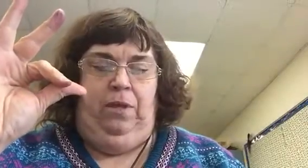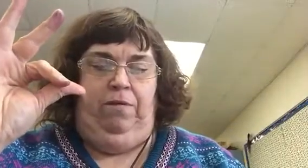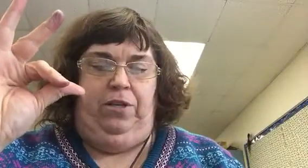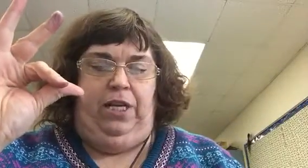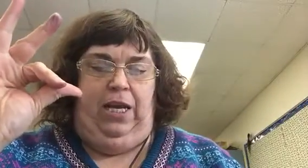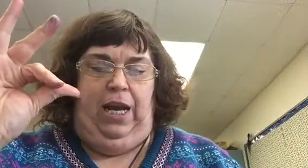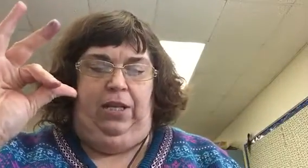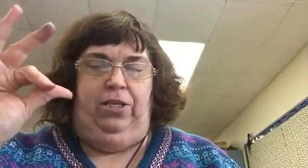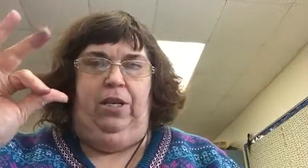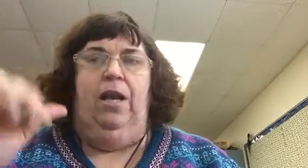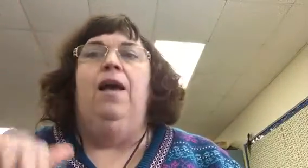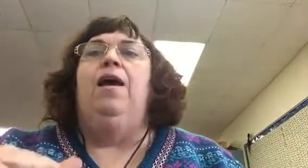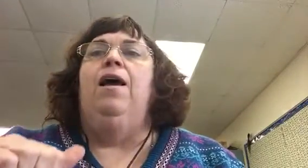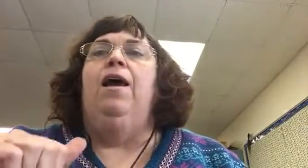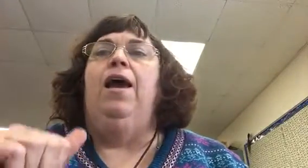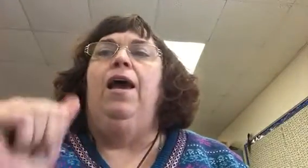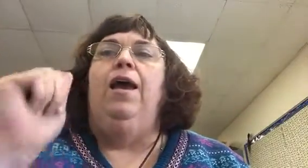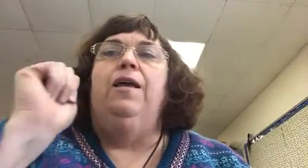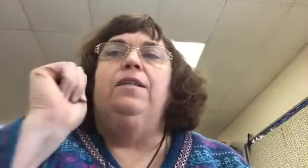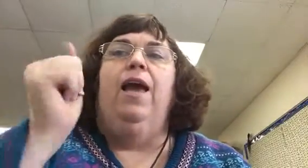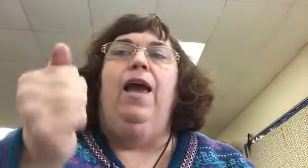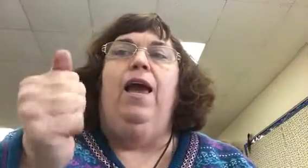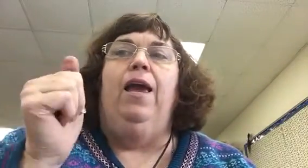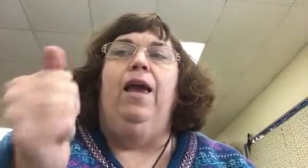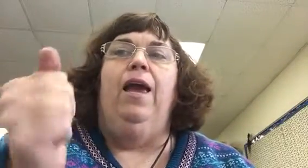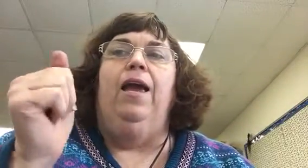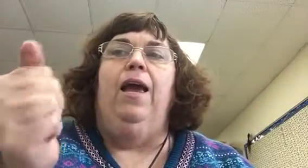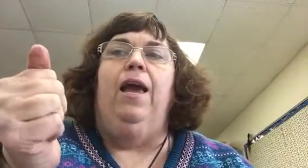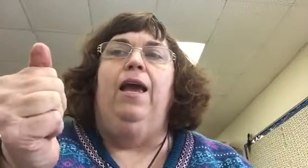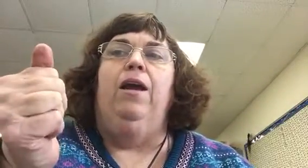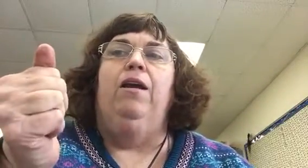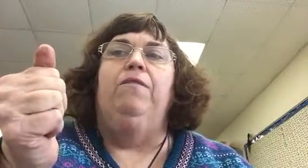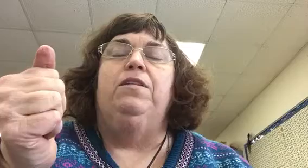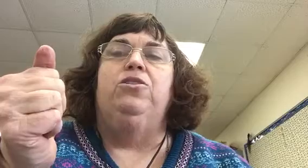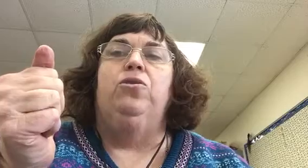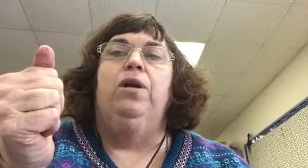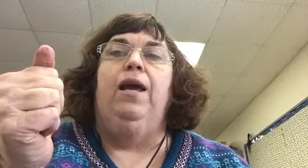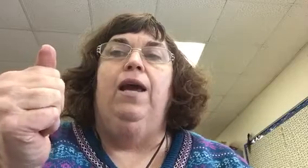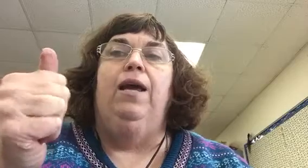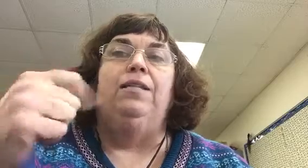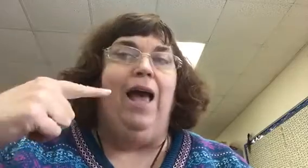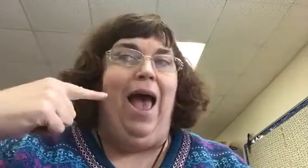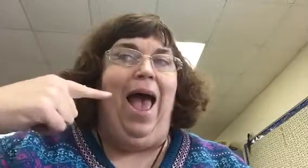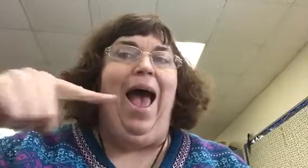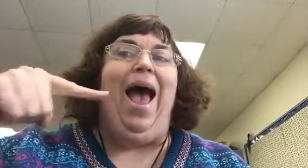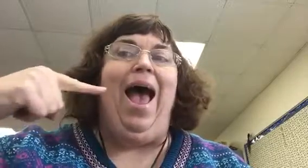For TH. A is A. If it's short A, it's A.